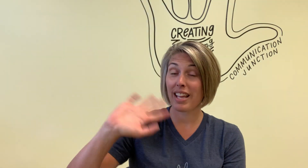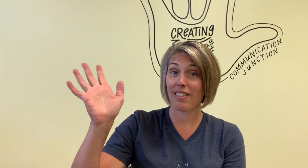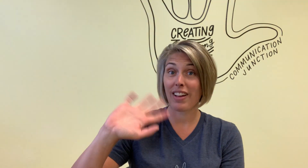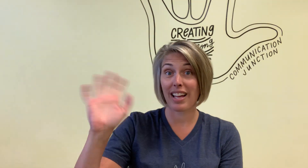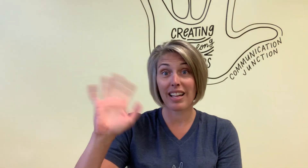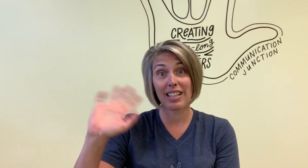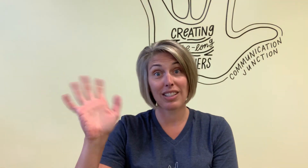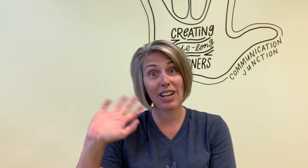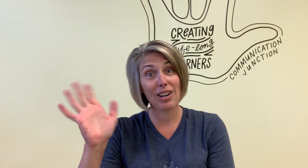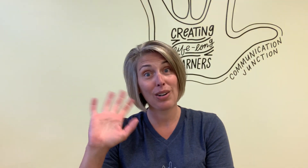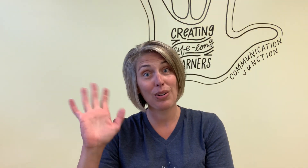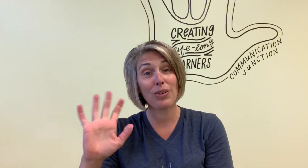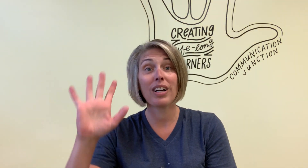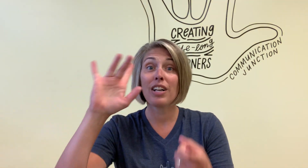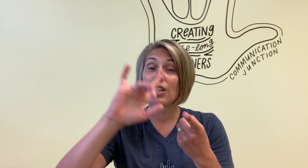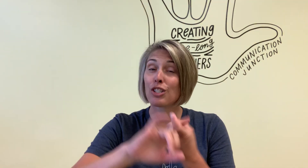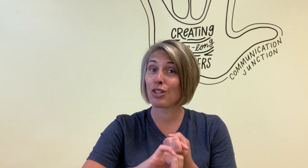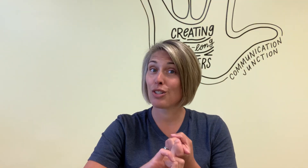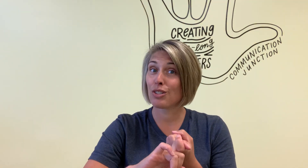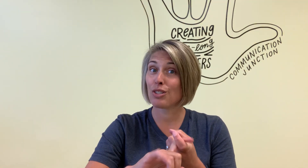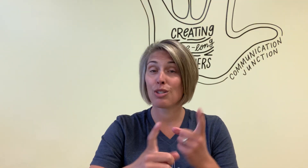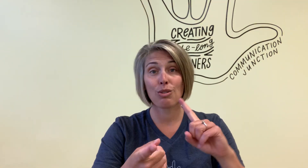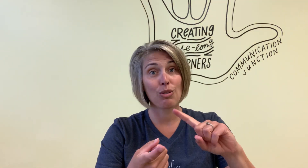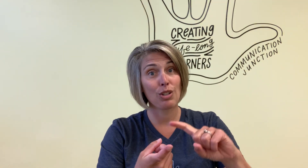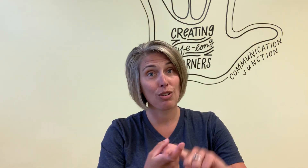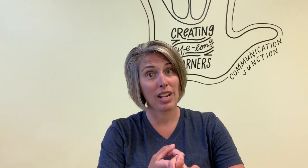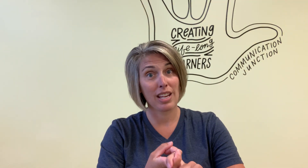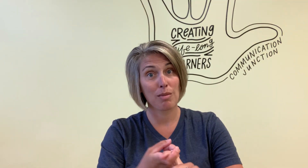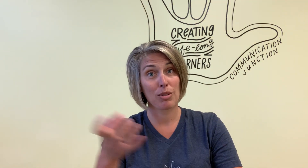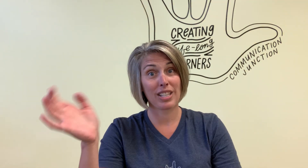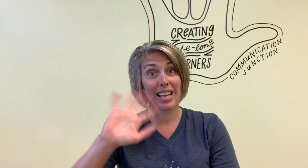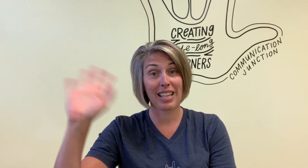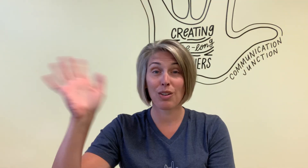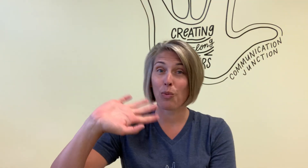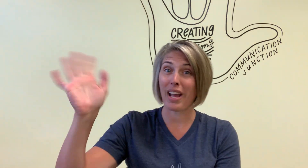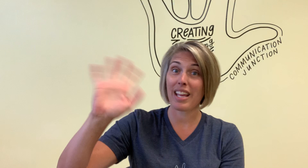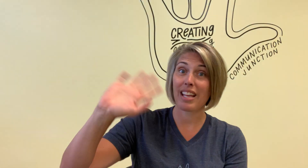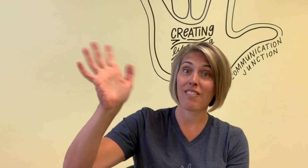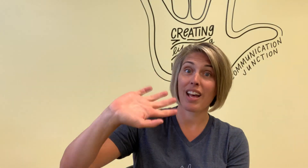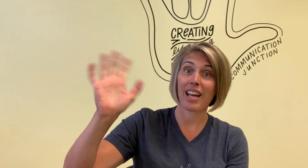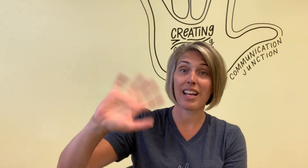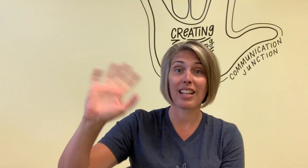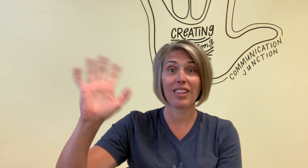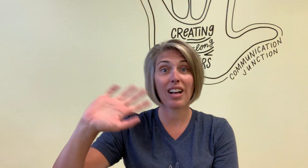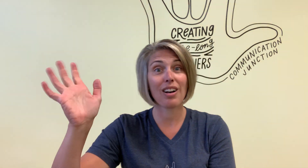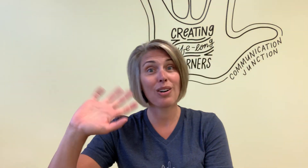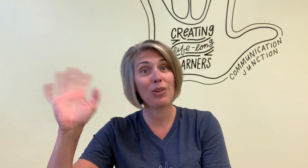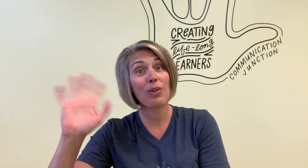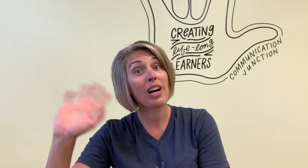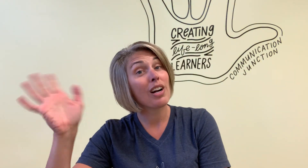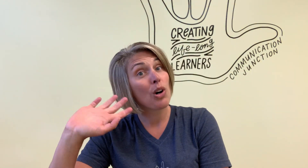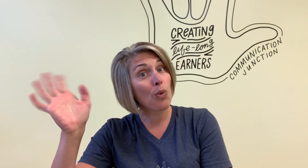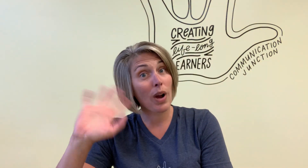wave hello. Turn to your neighbors and wave hello.